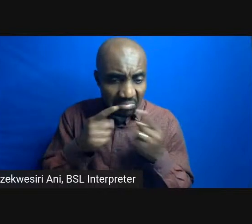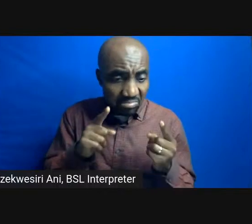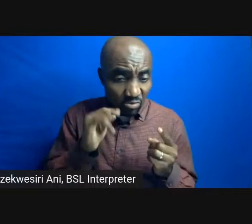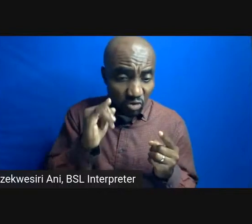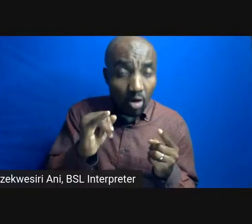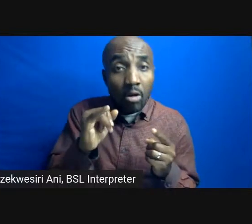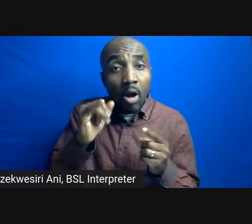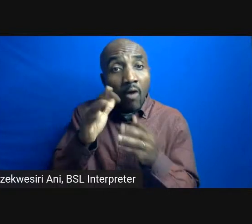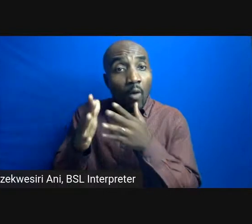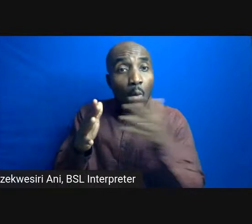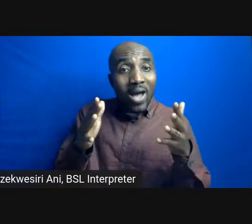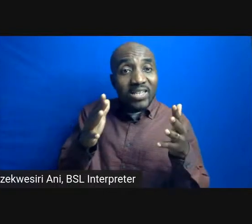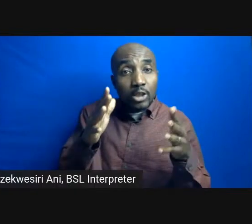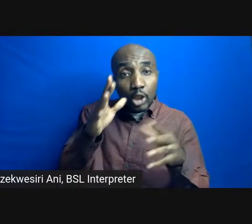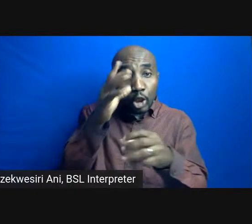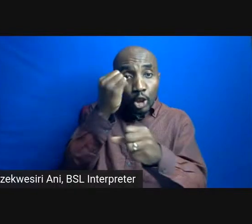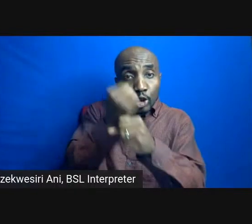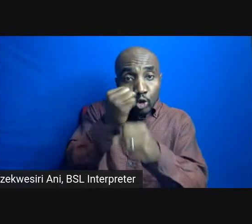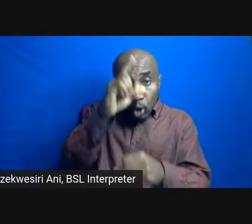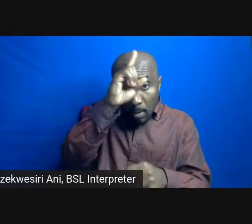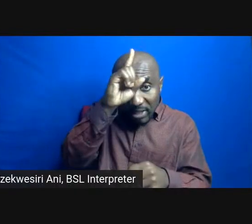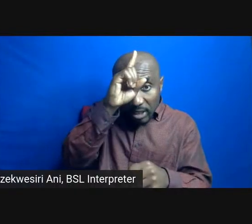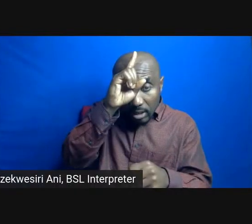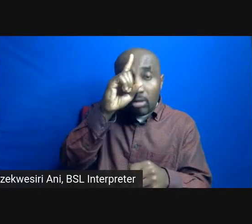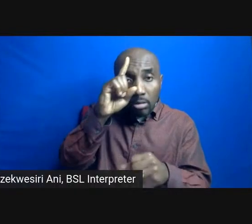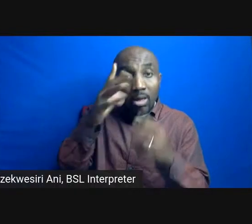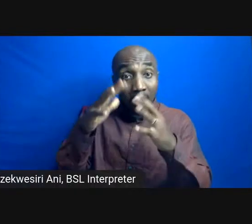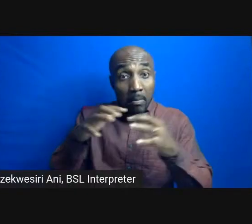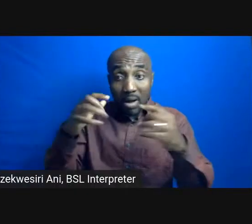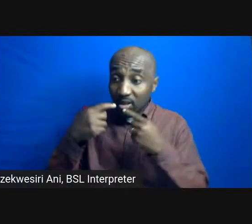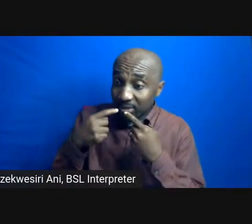Germany, addressed his parliament. I quote,